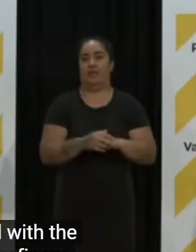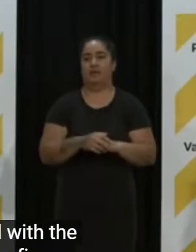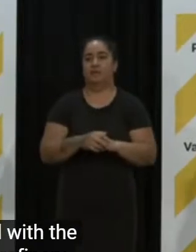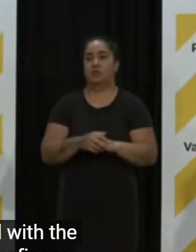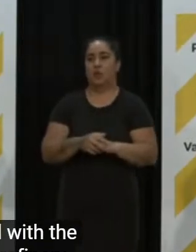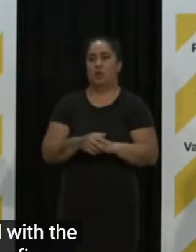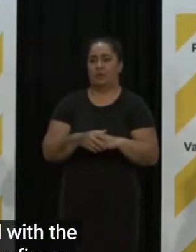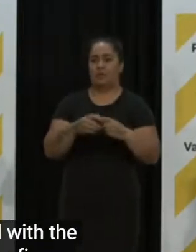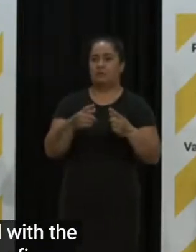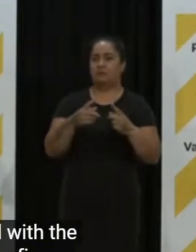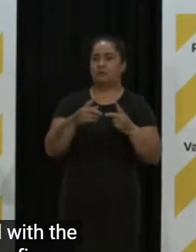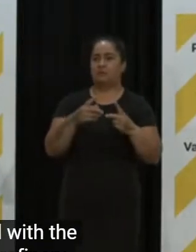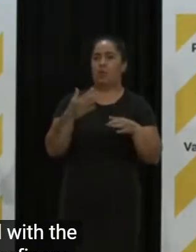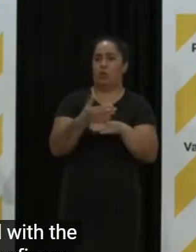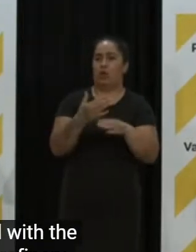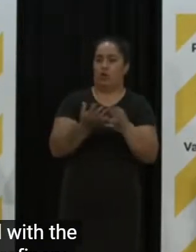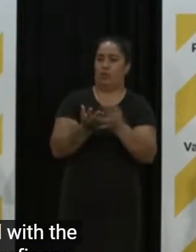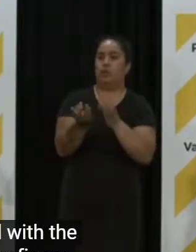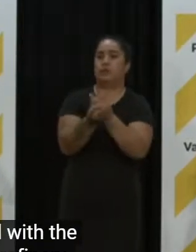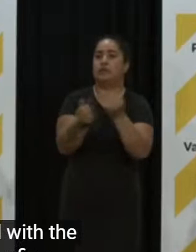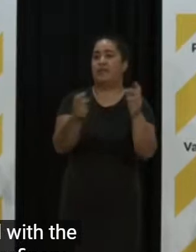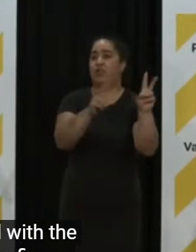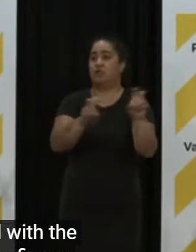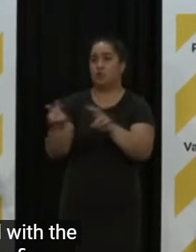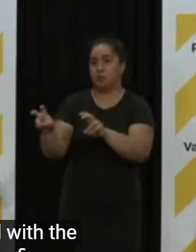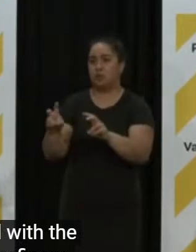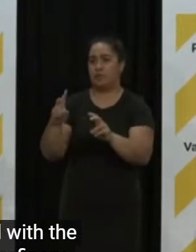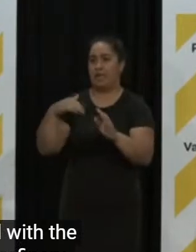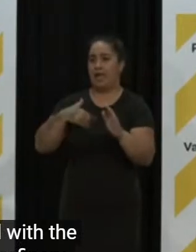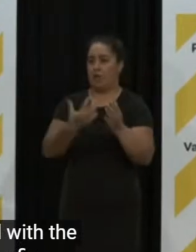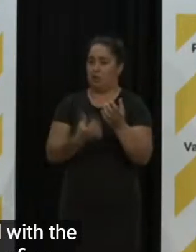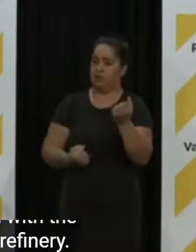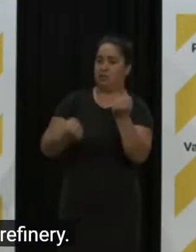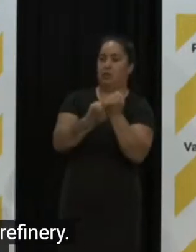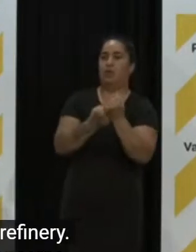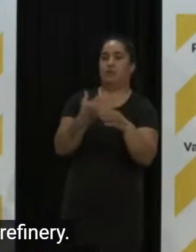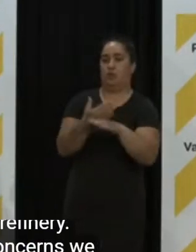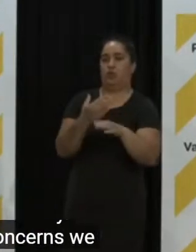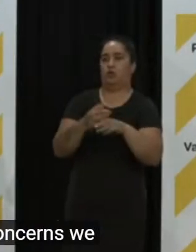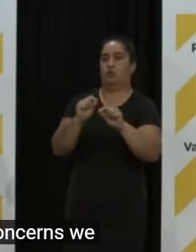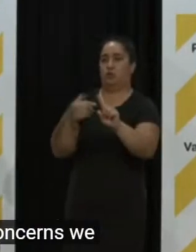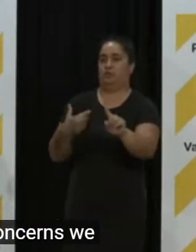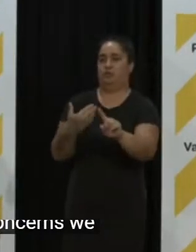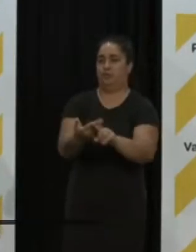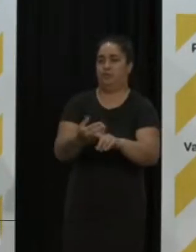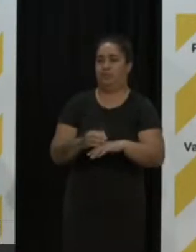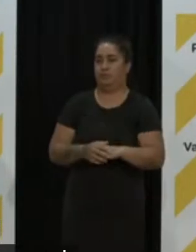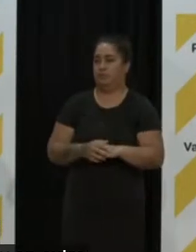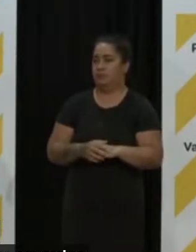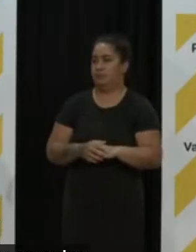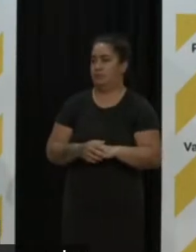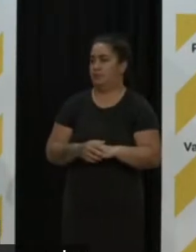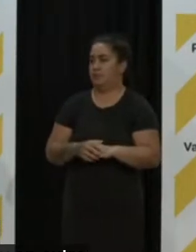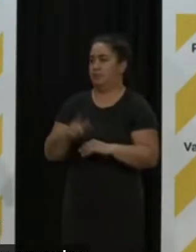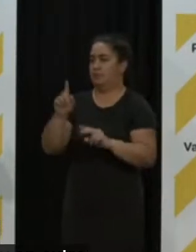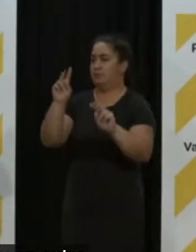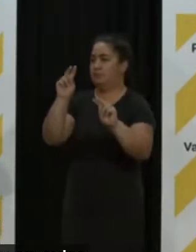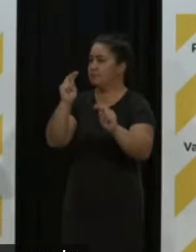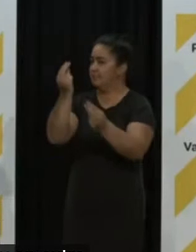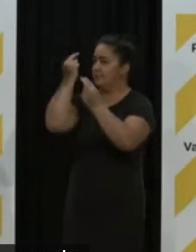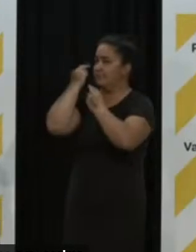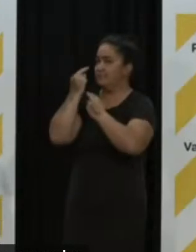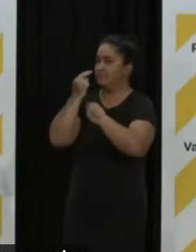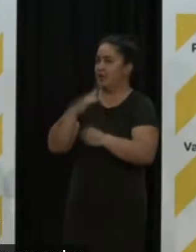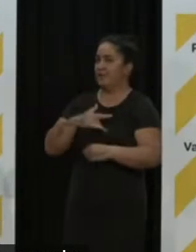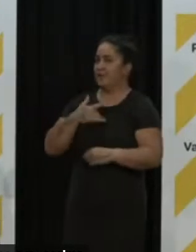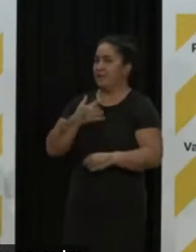there's obviously an extra piece now we need to do alongside to support the workforce. Yeah, Henry. In hindsight, do you have any regrets about the way that